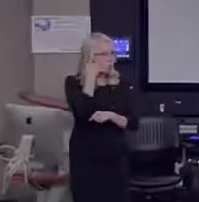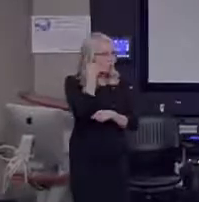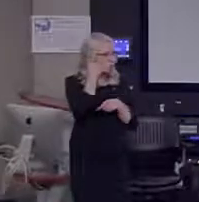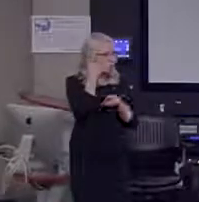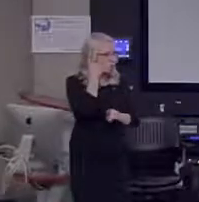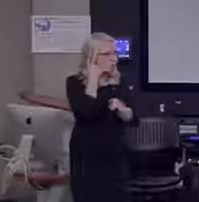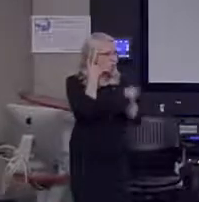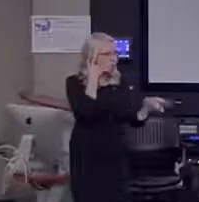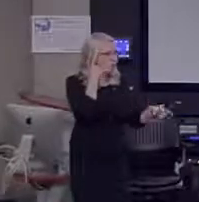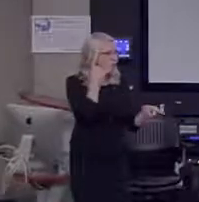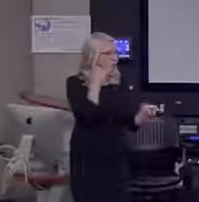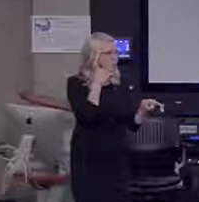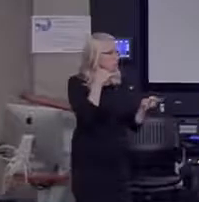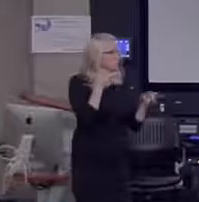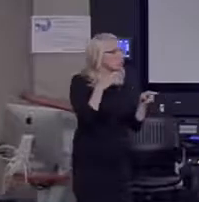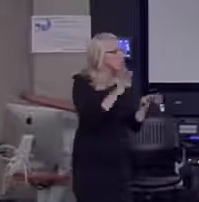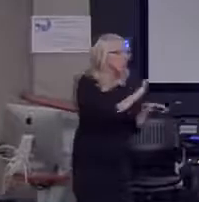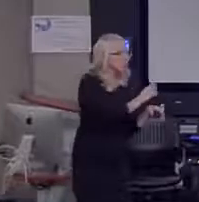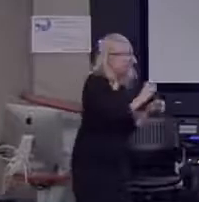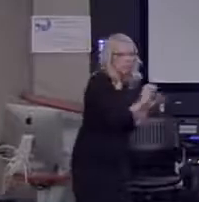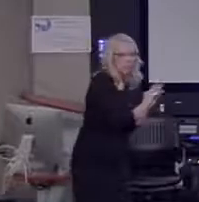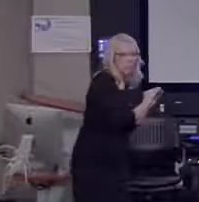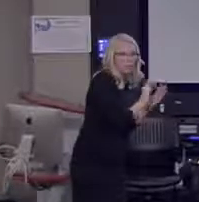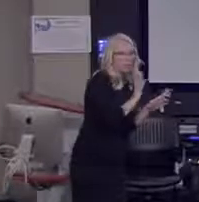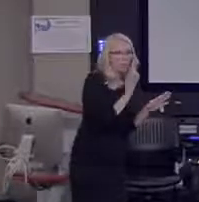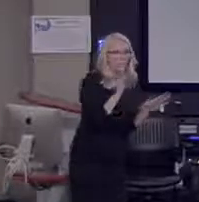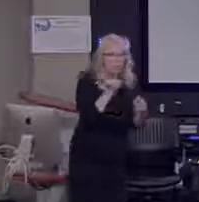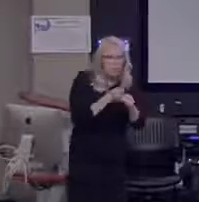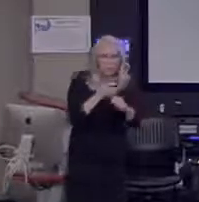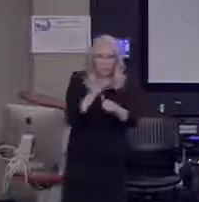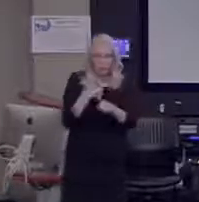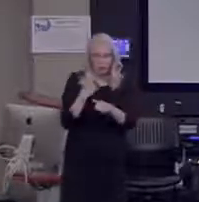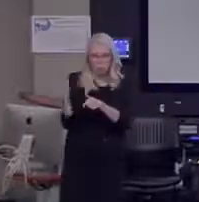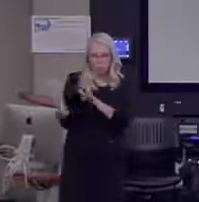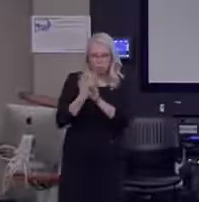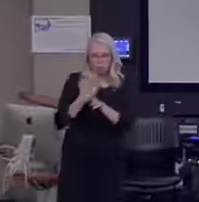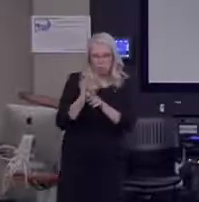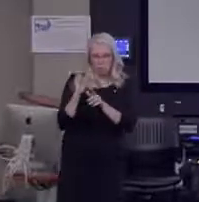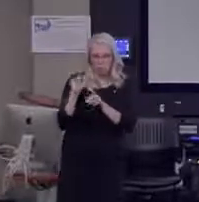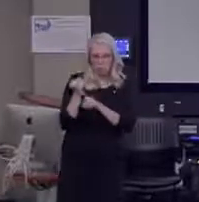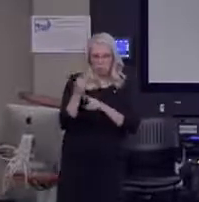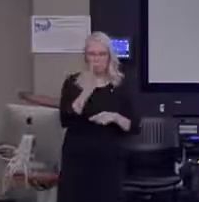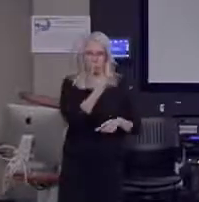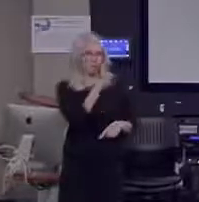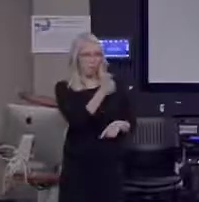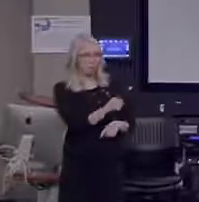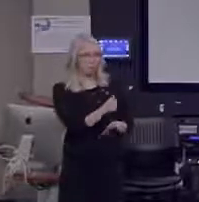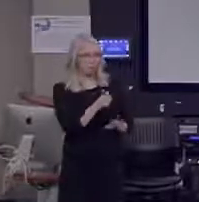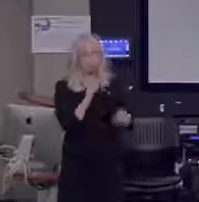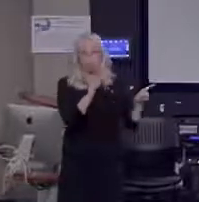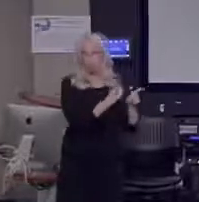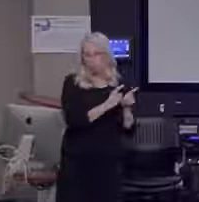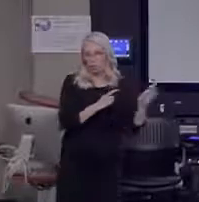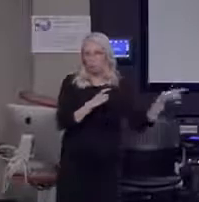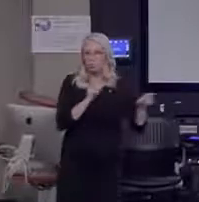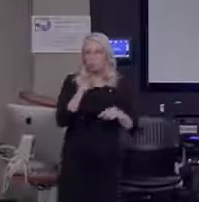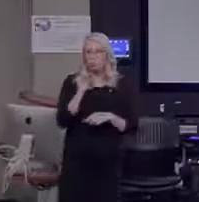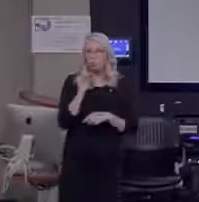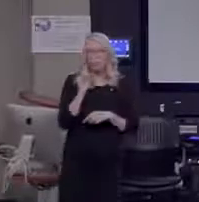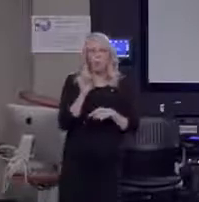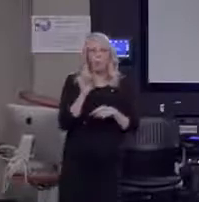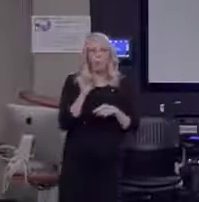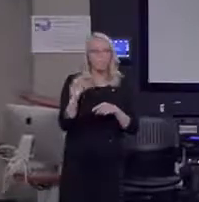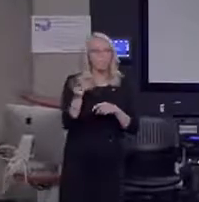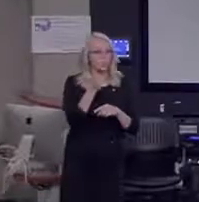not one through. condition. Each mom had one interrupted, one not. Yes. And then she got to teach word 2